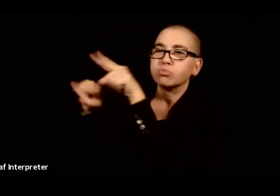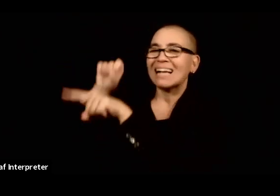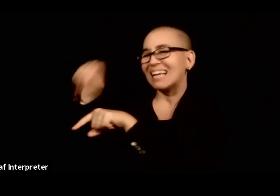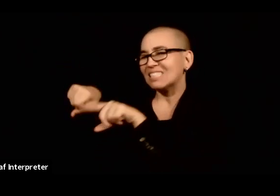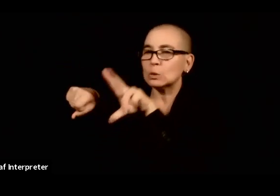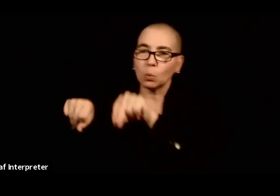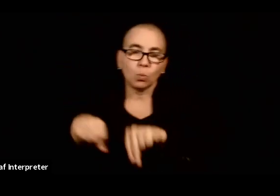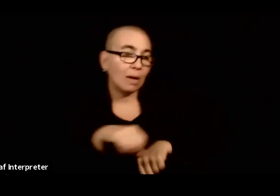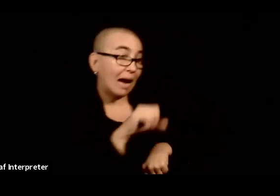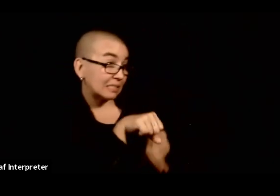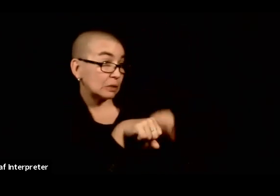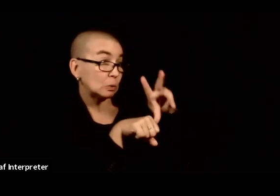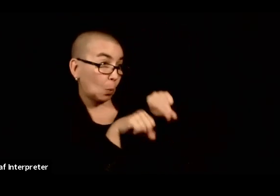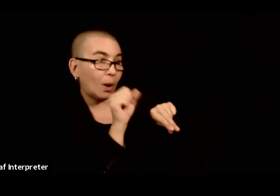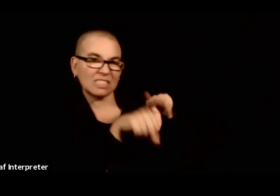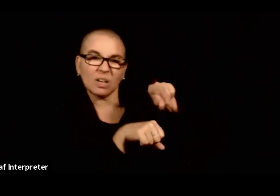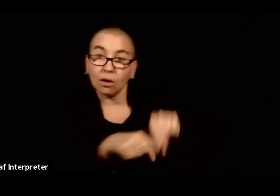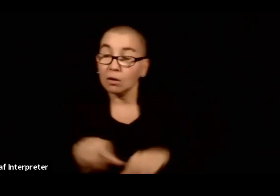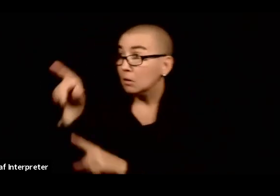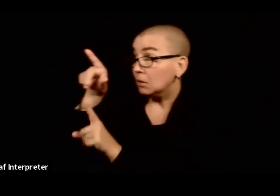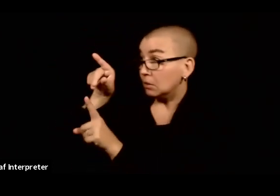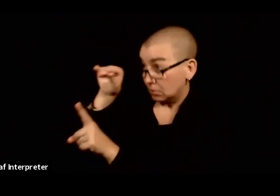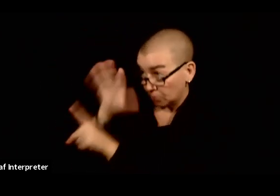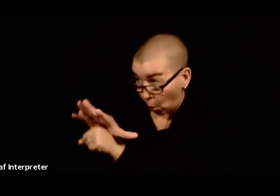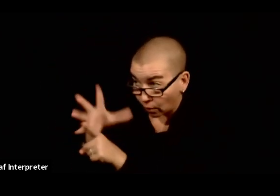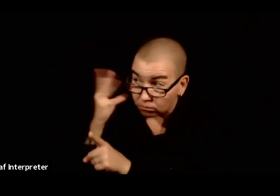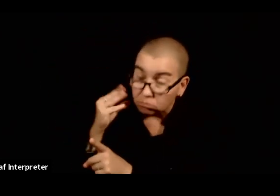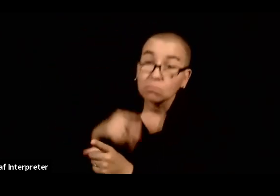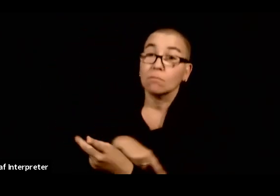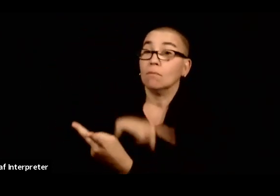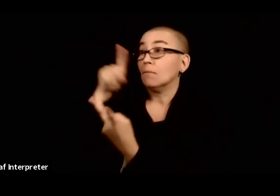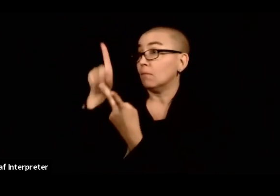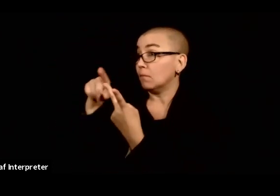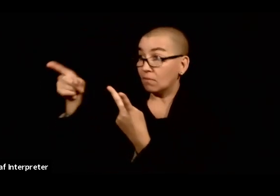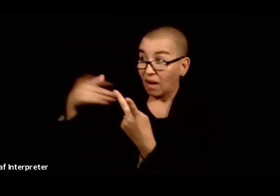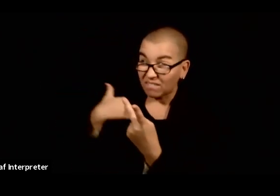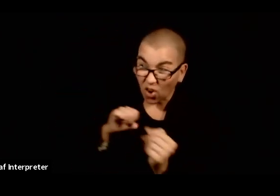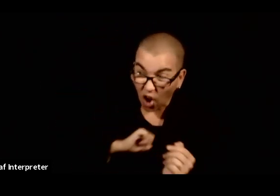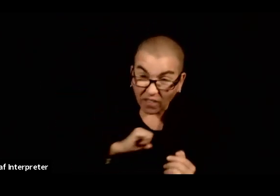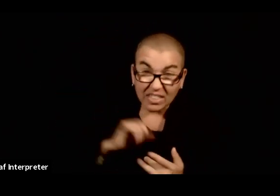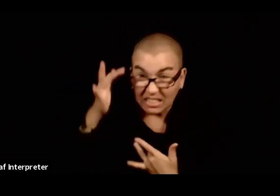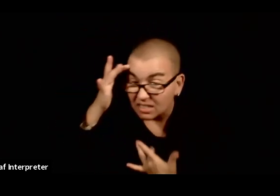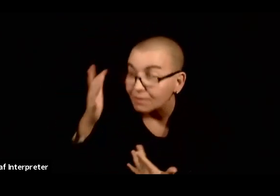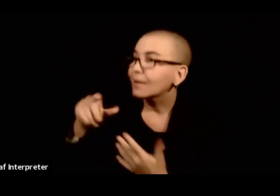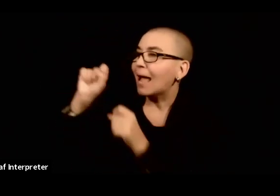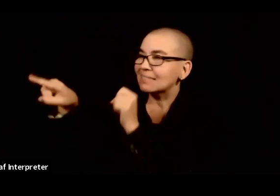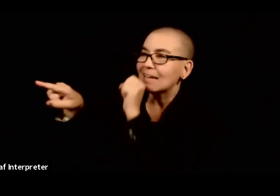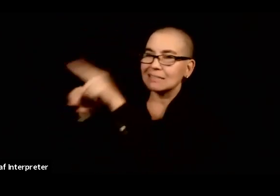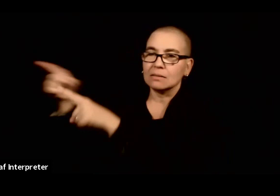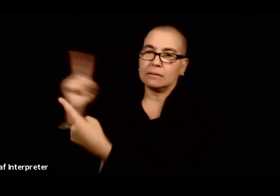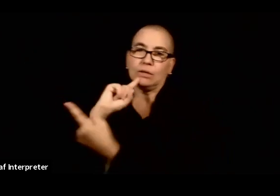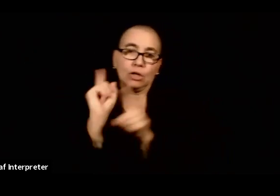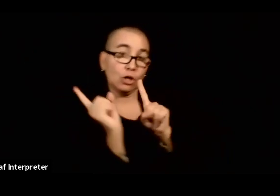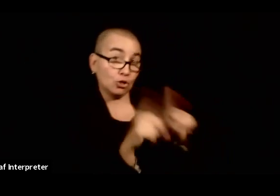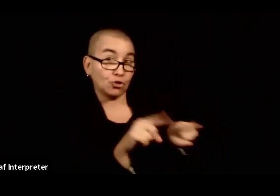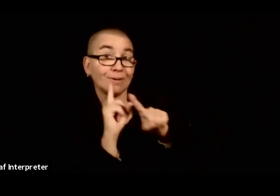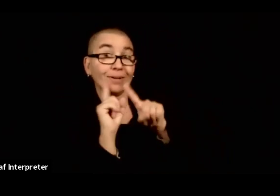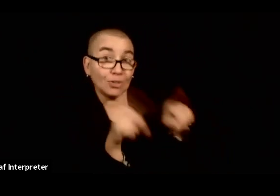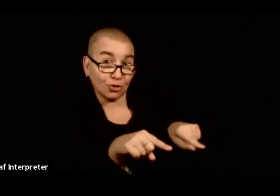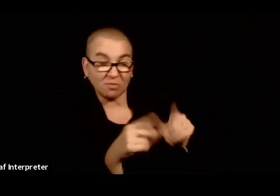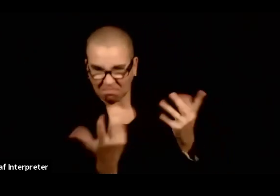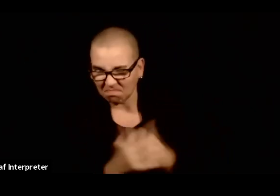if they do have any symptoms that have been related to COVID. Another indication for screening is